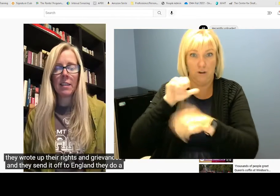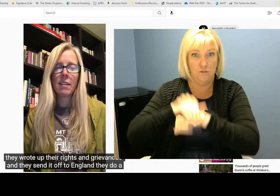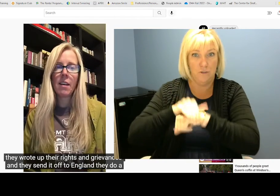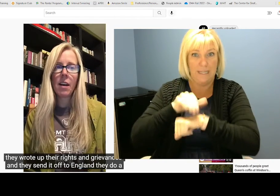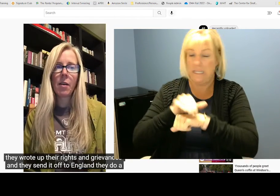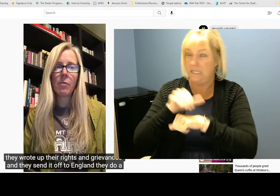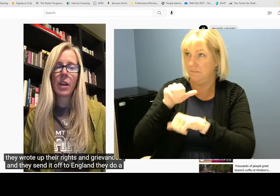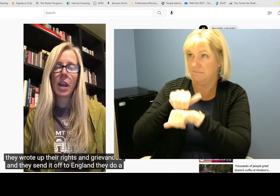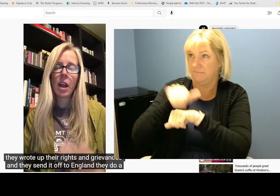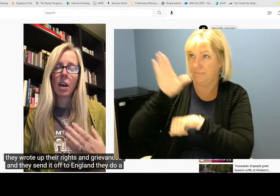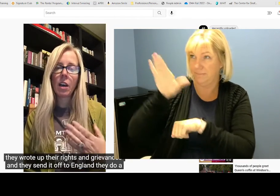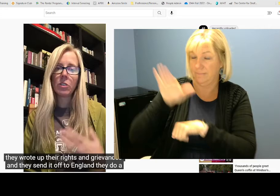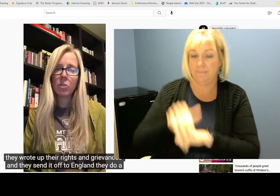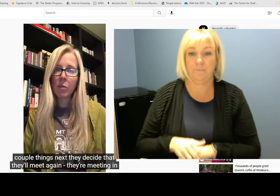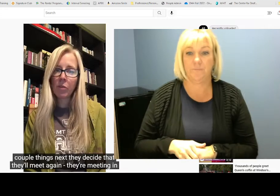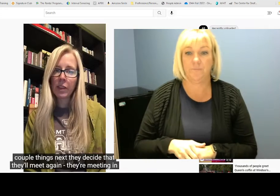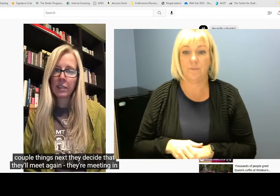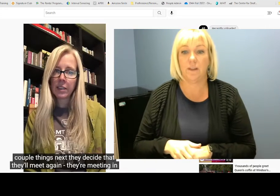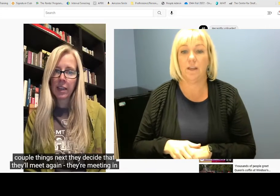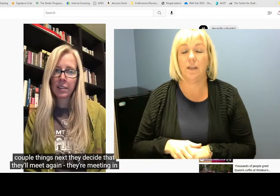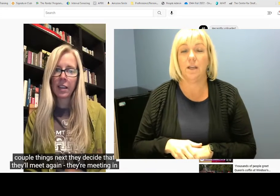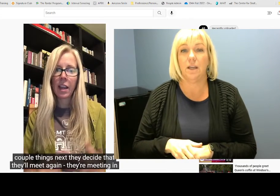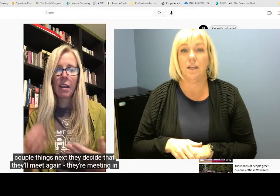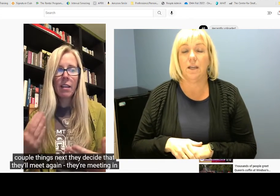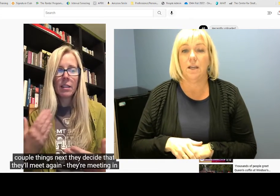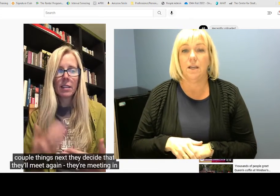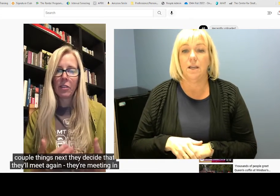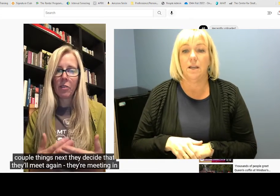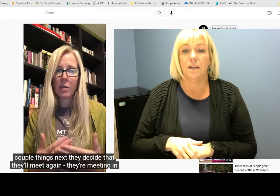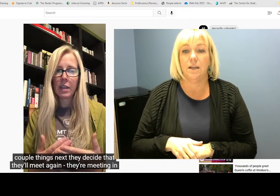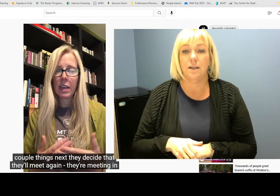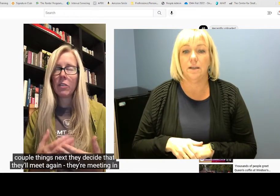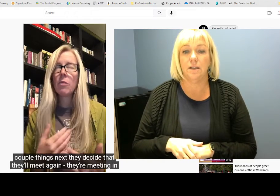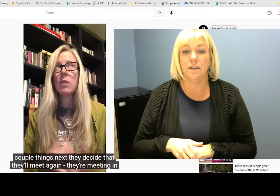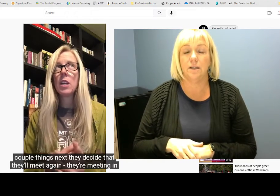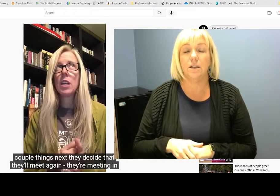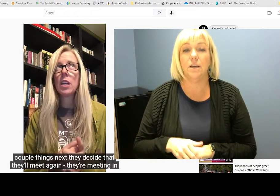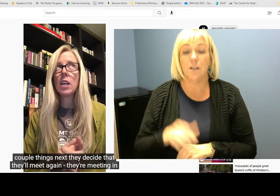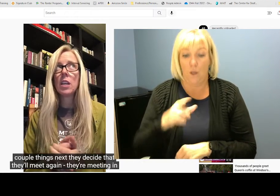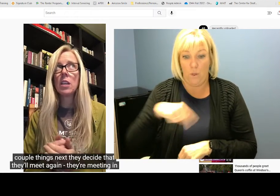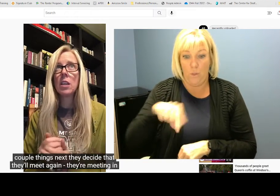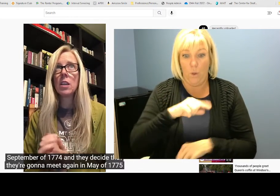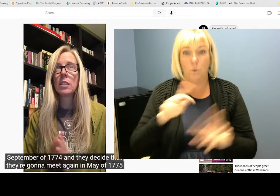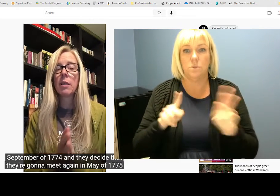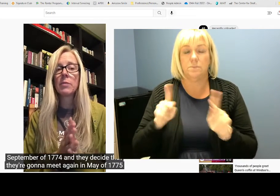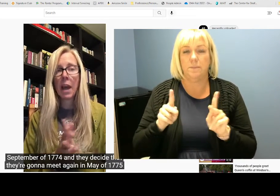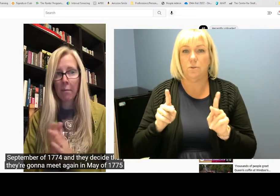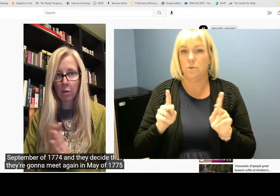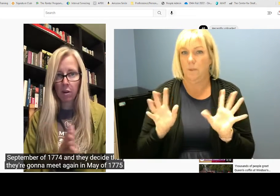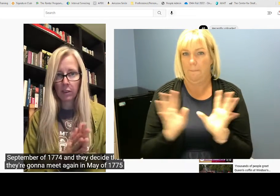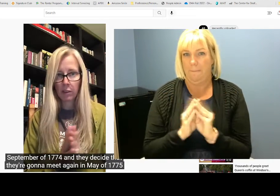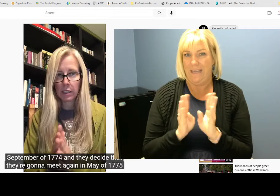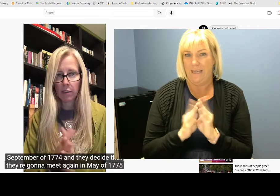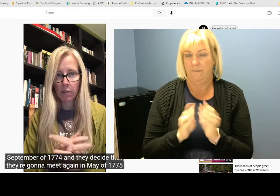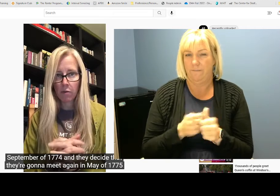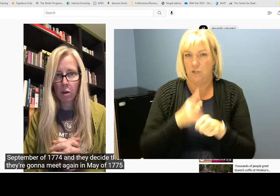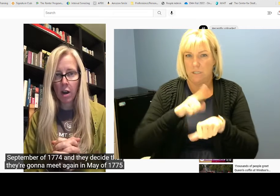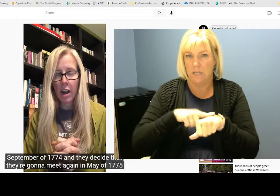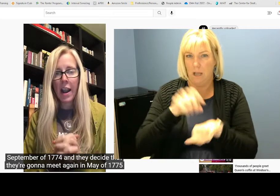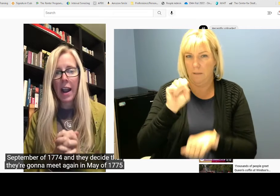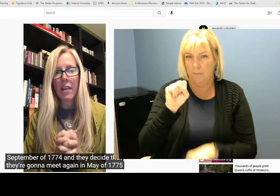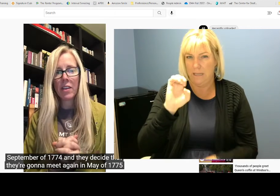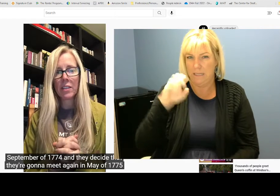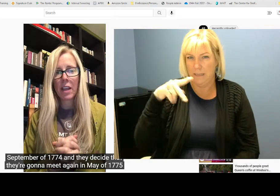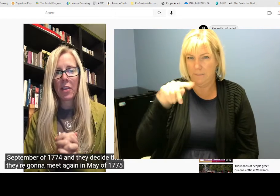England. They do a couple things next. They decide that they'll meet again. They're meeting in September of